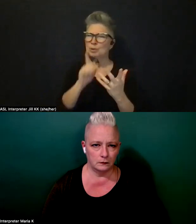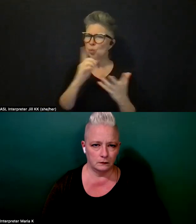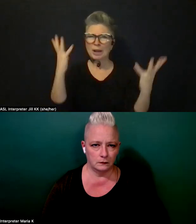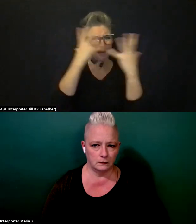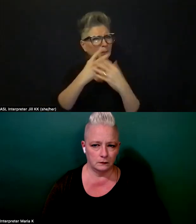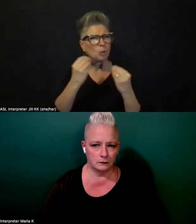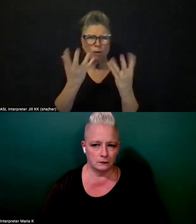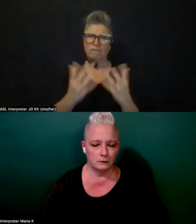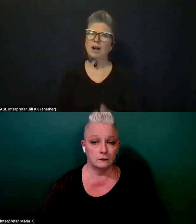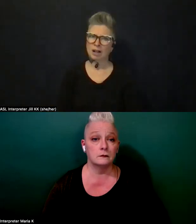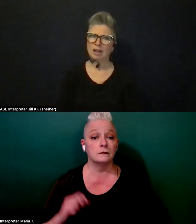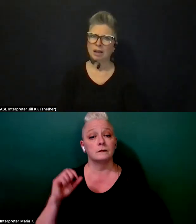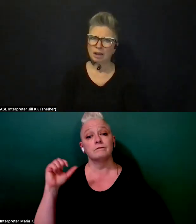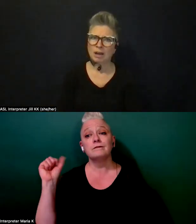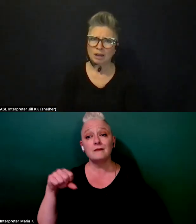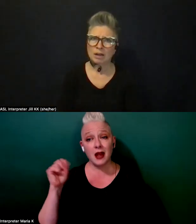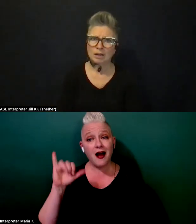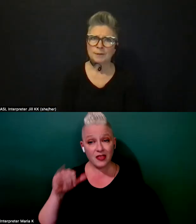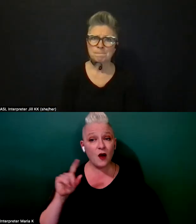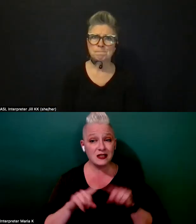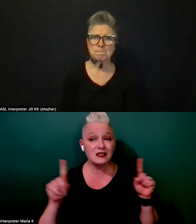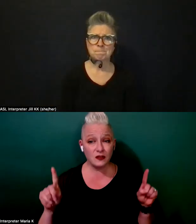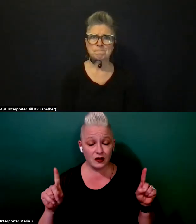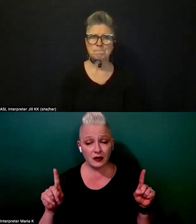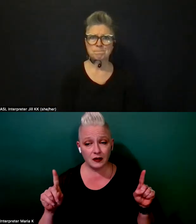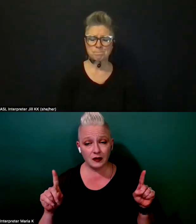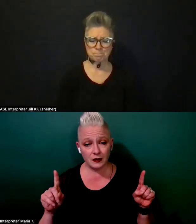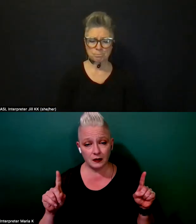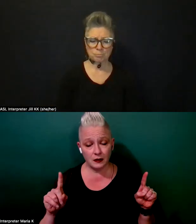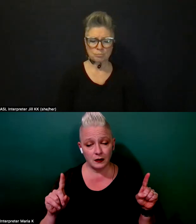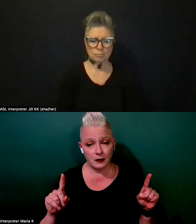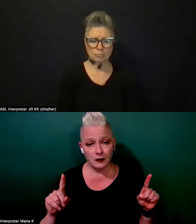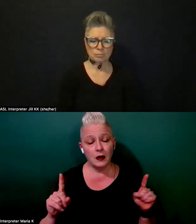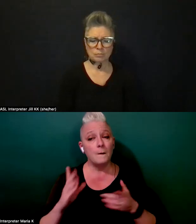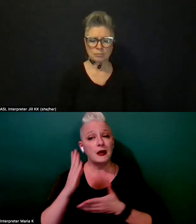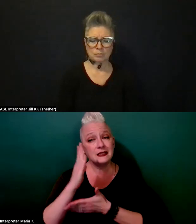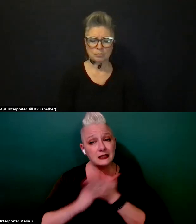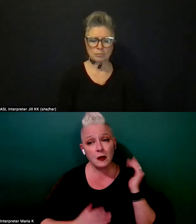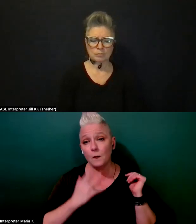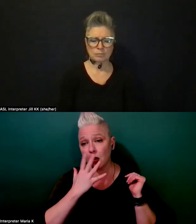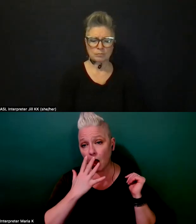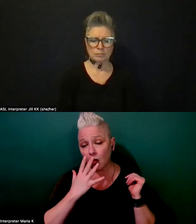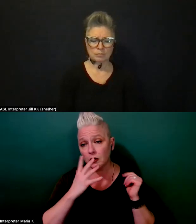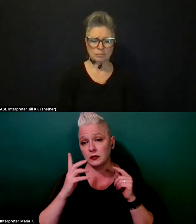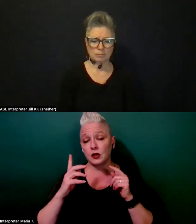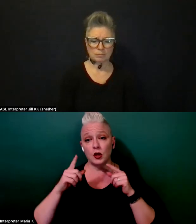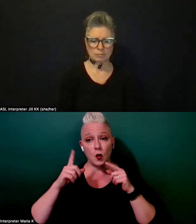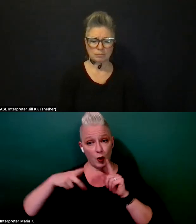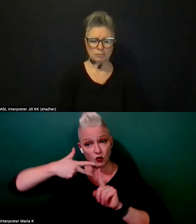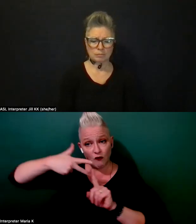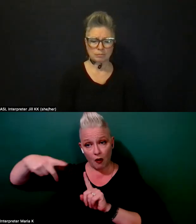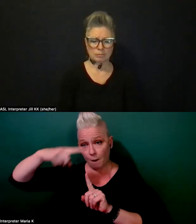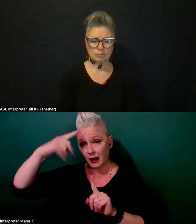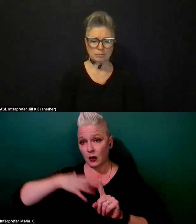beautiful. Yeah, that was different because certain colors in black and white